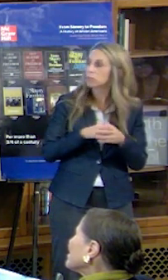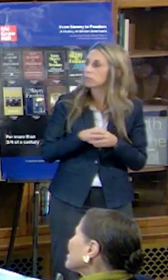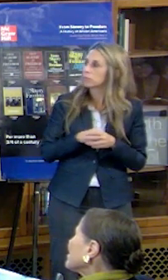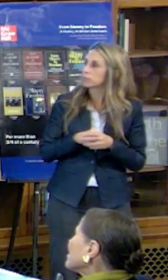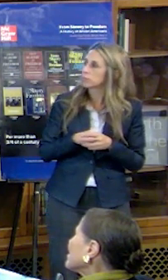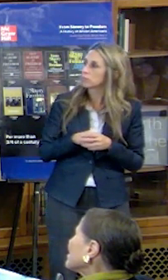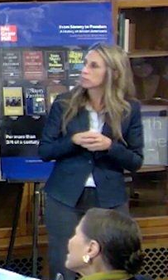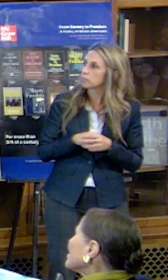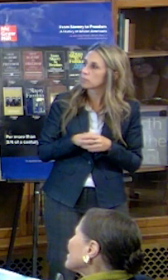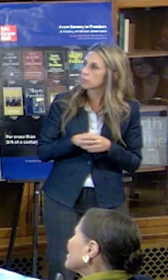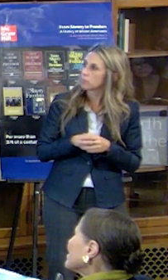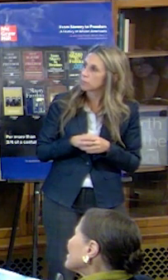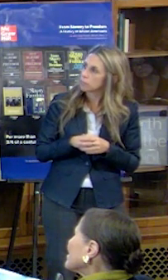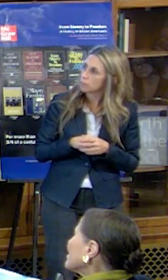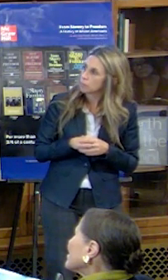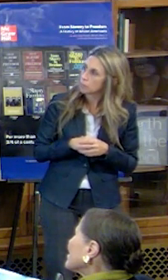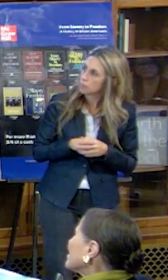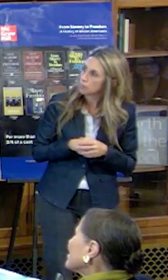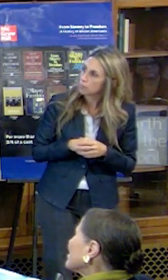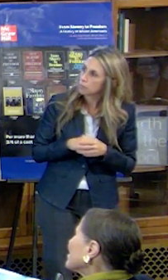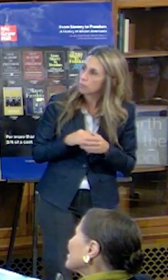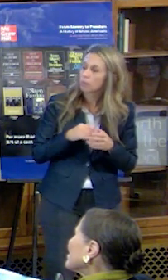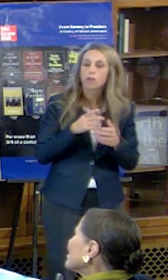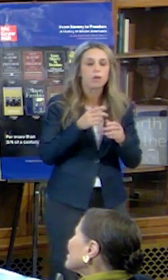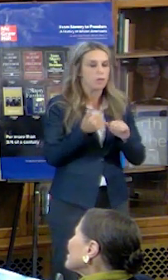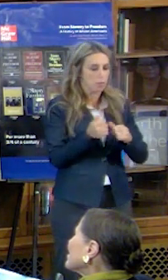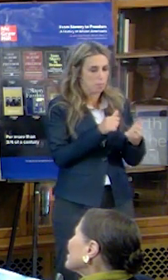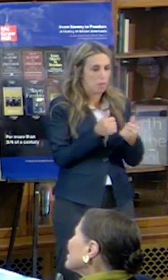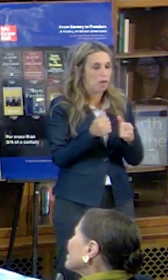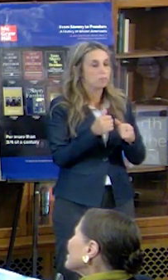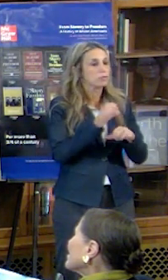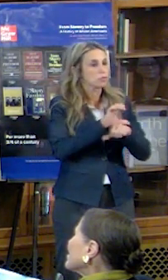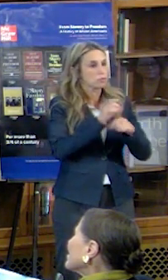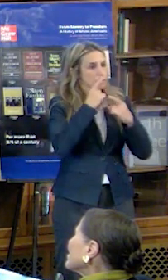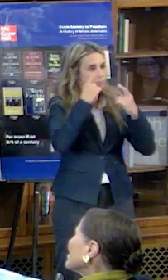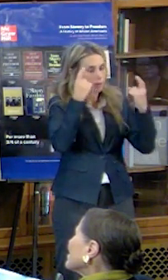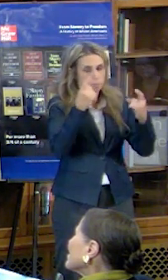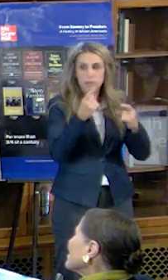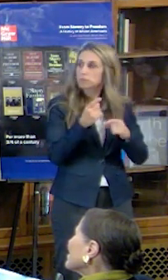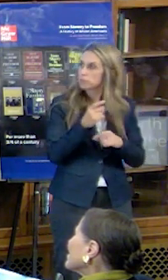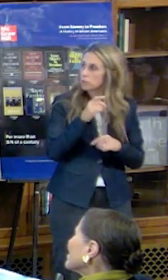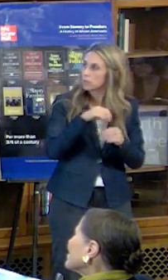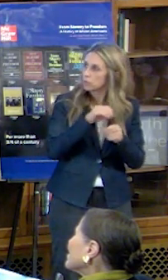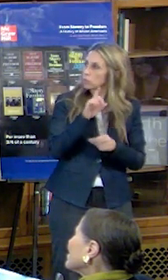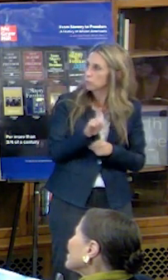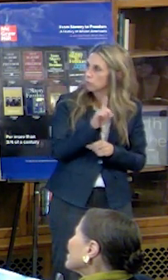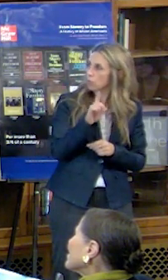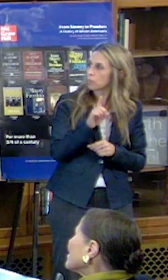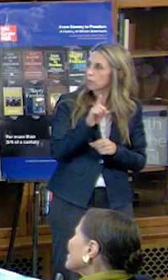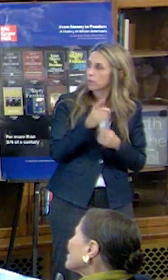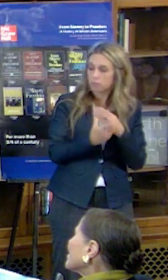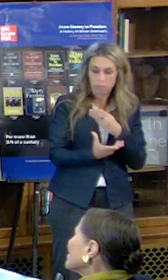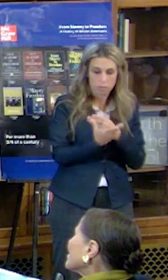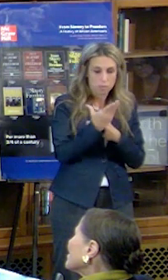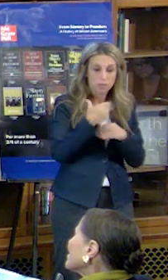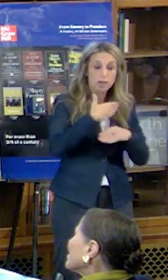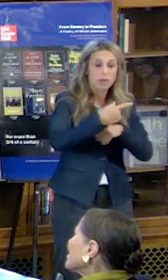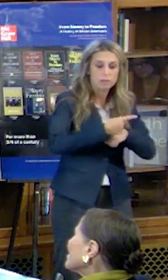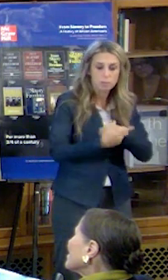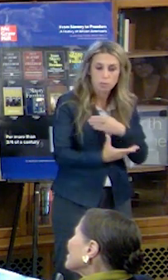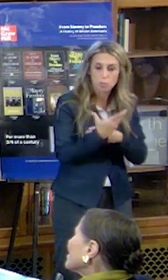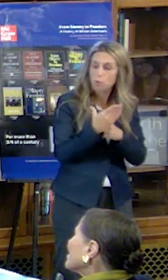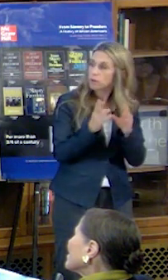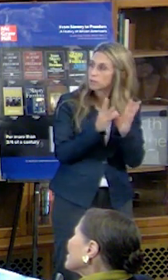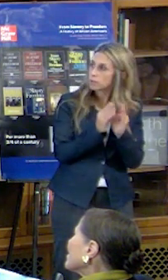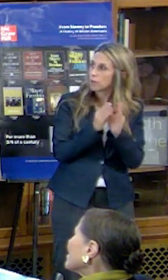or well regarded White Rock Baptist Church's most wellknown churches the next day they held morning sessions in the auditorium of